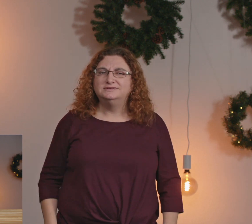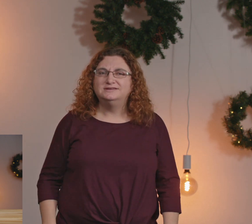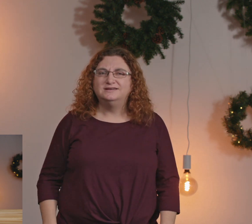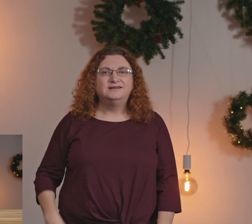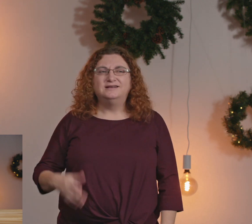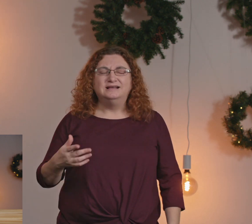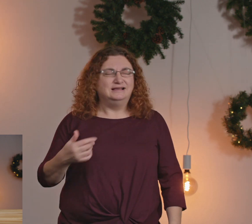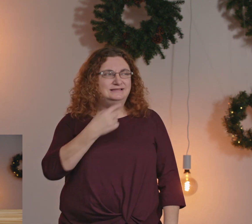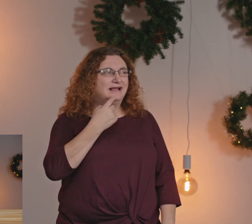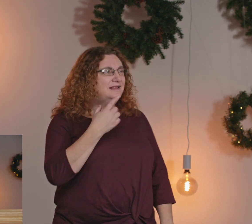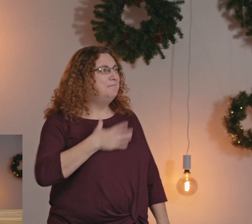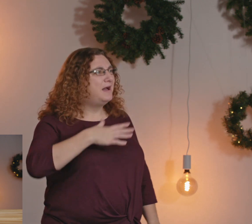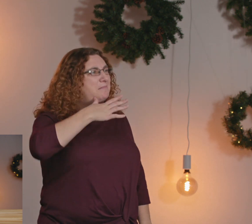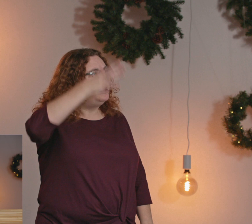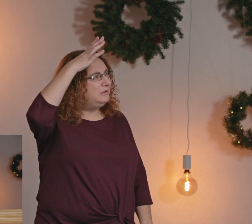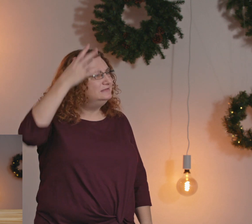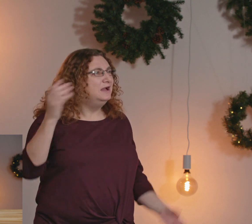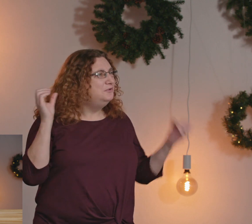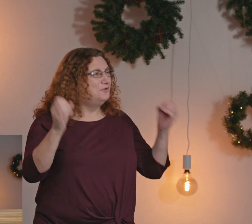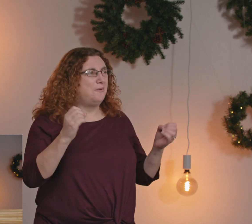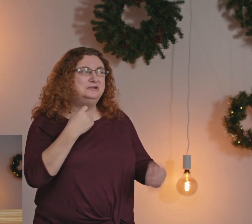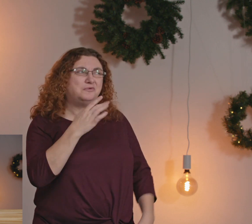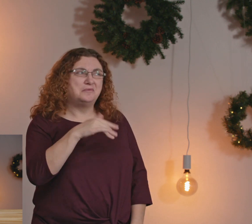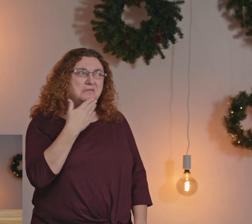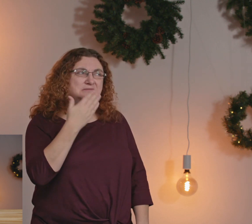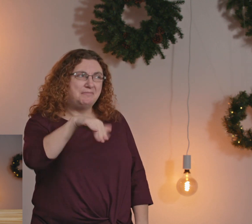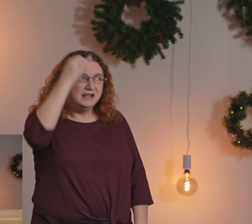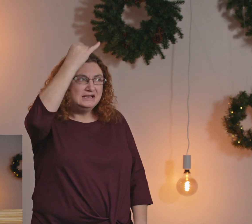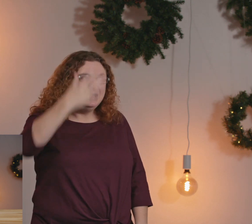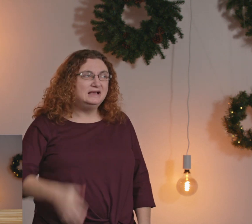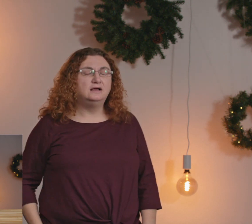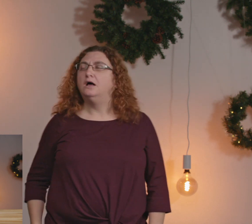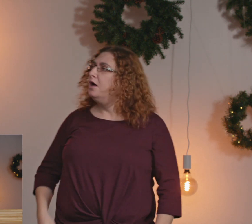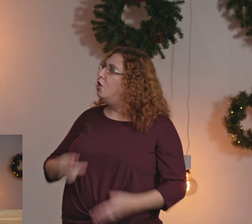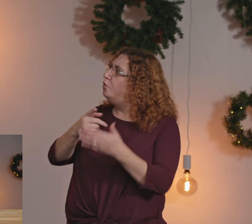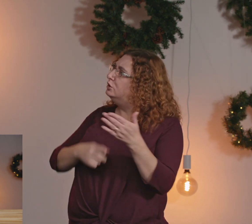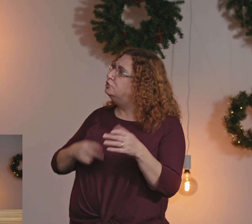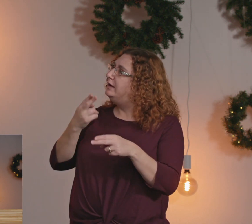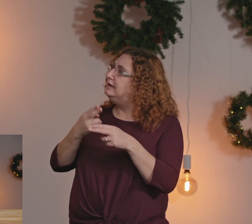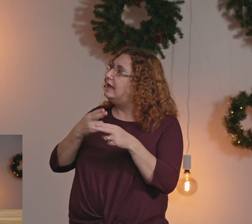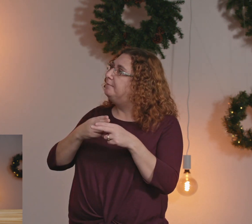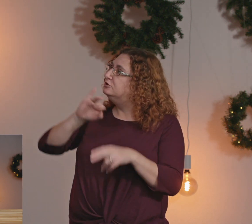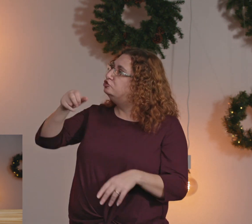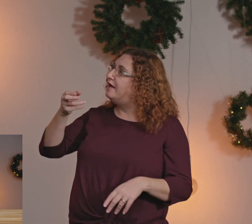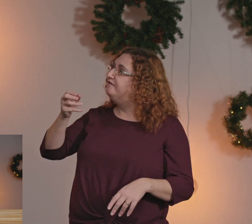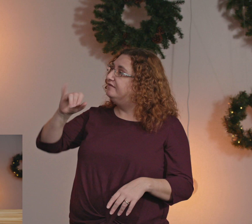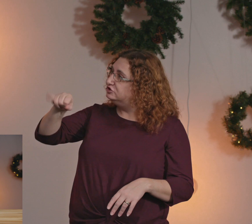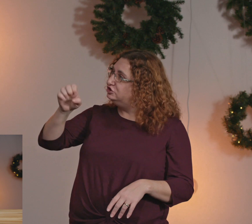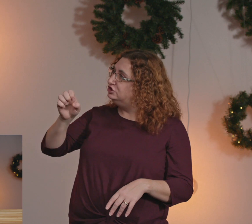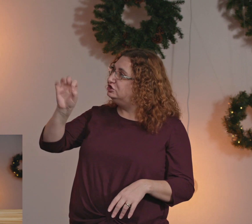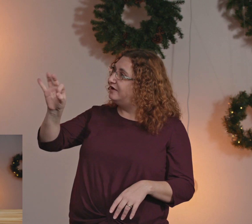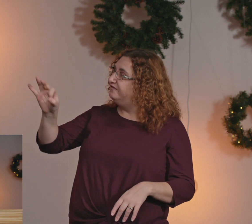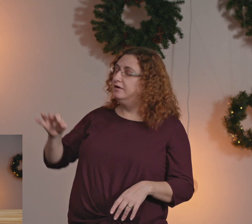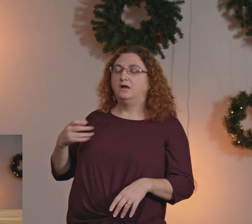doing? That would be like my parents sitting here, so what should we name Jeff? Oh, we'll do his